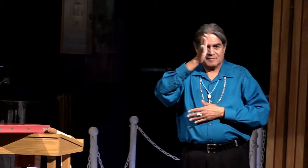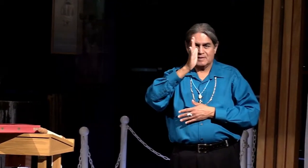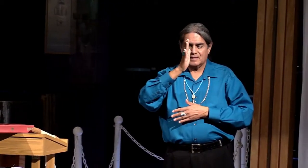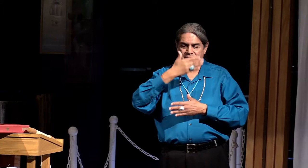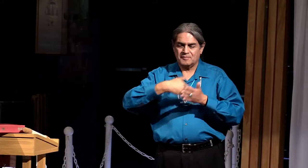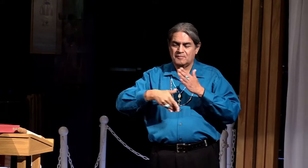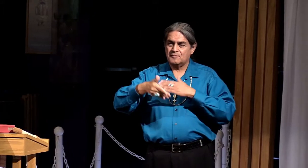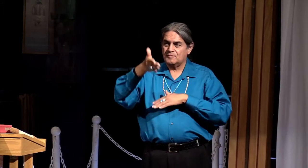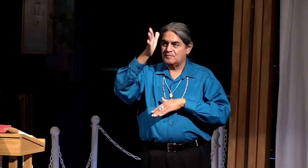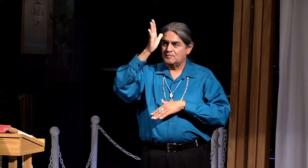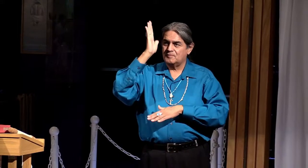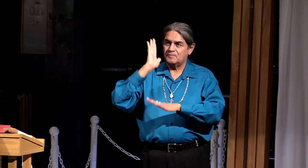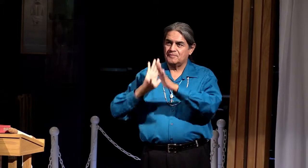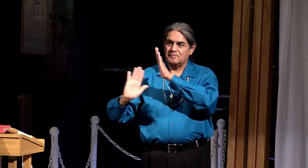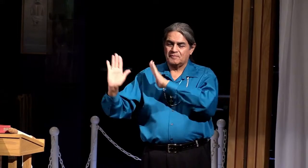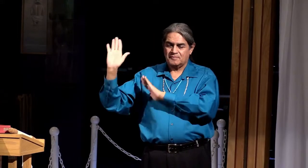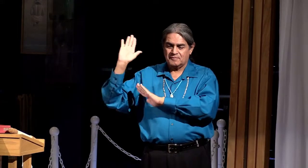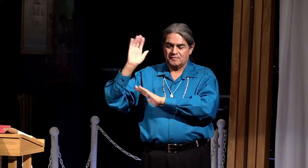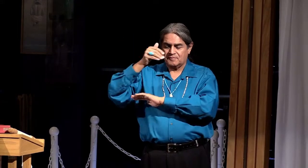of the Father,